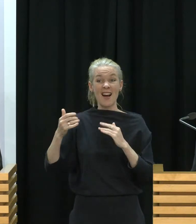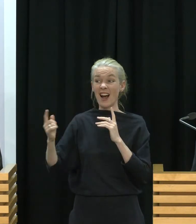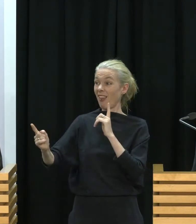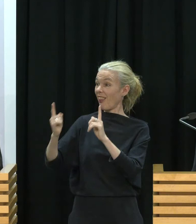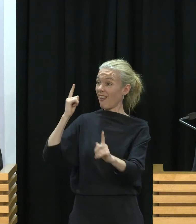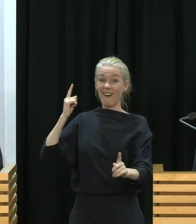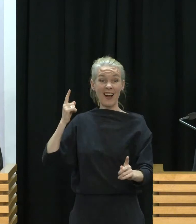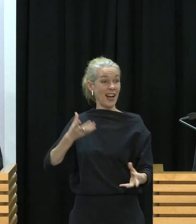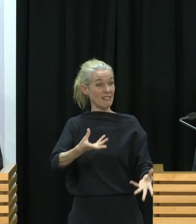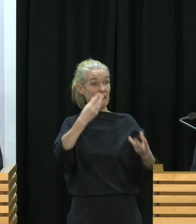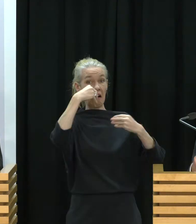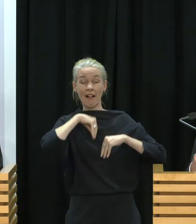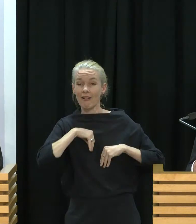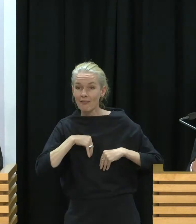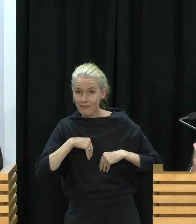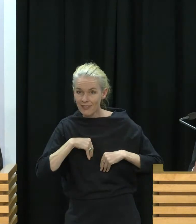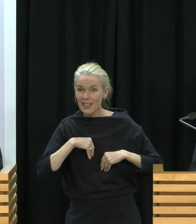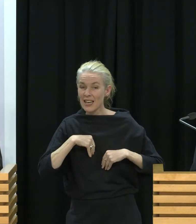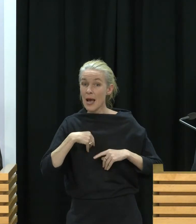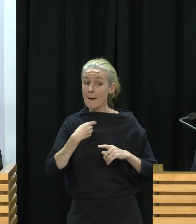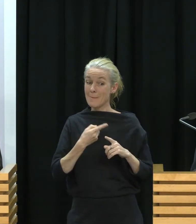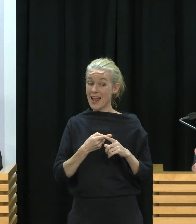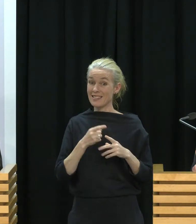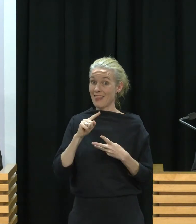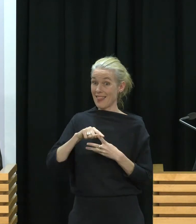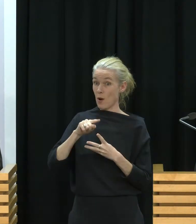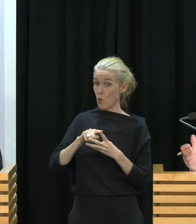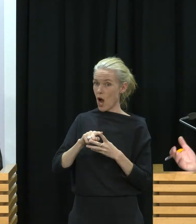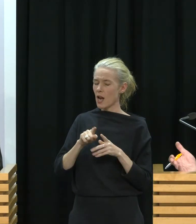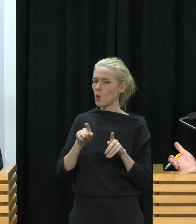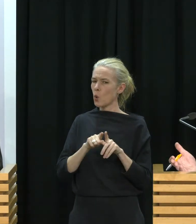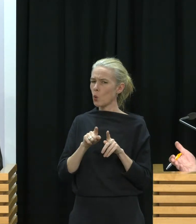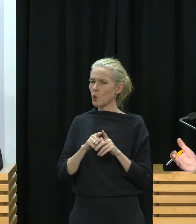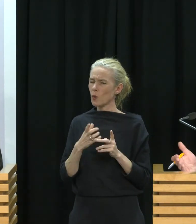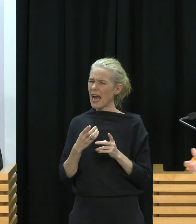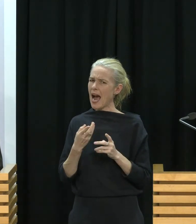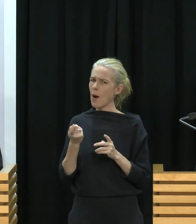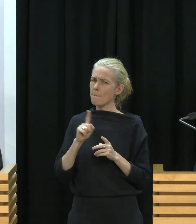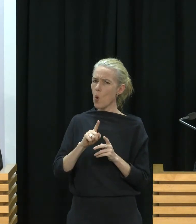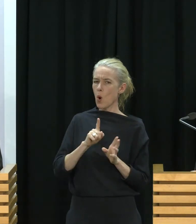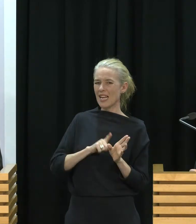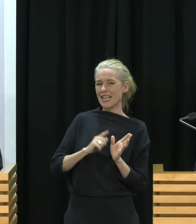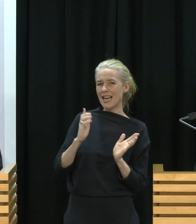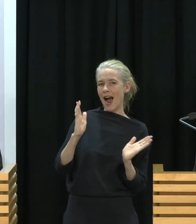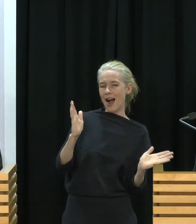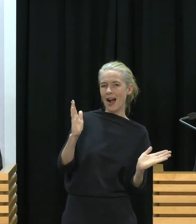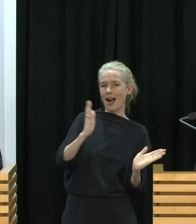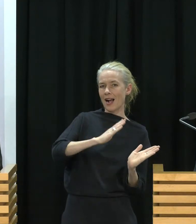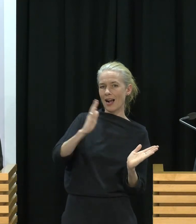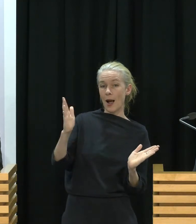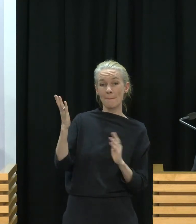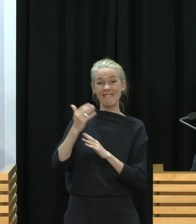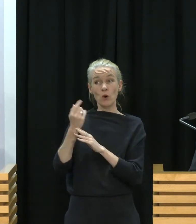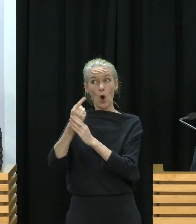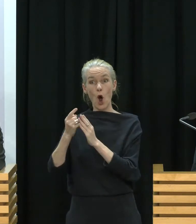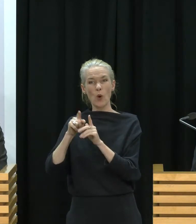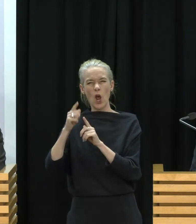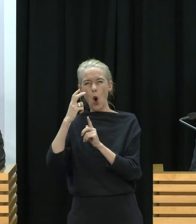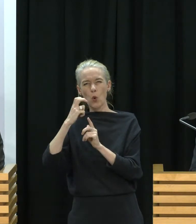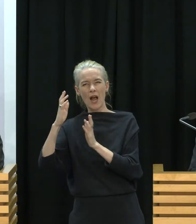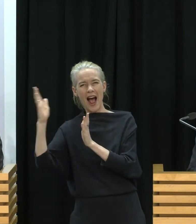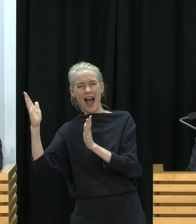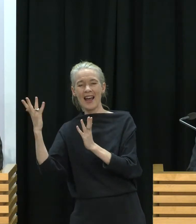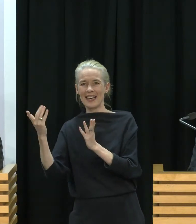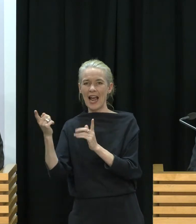perhaps the earlier strains did. So these are all things we're watching, but the response, as the Minister said, is the same whatever the variant. That means our